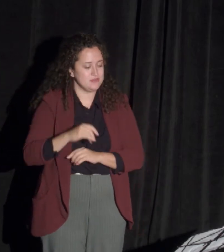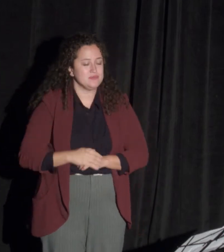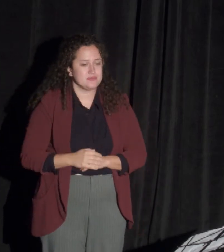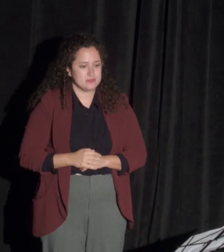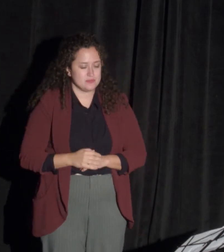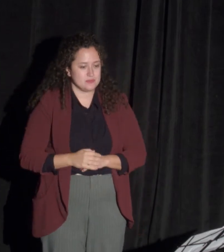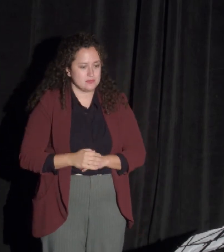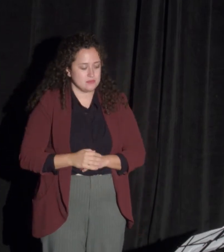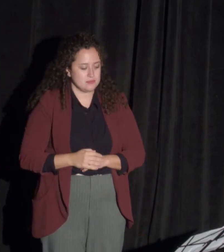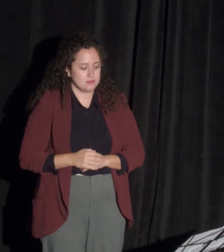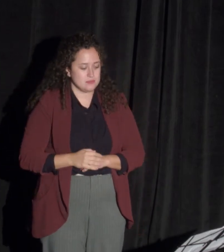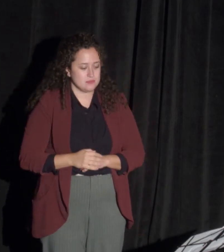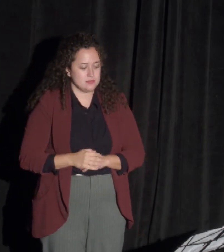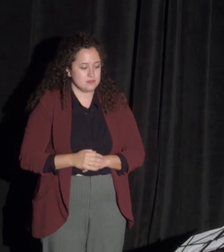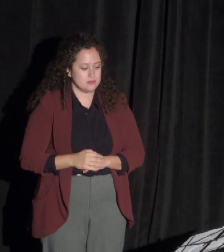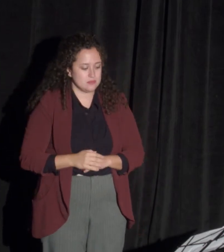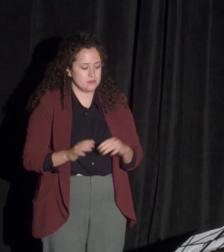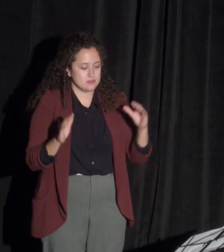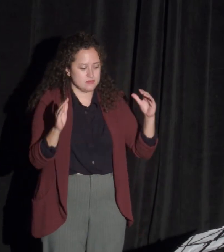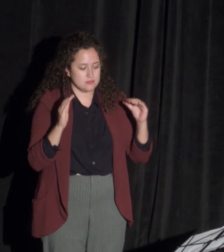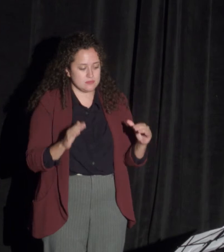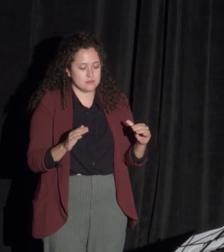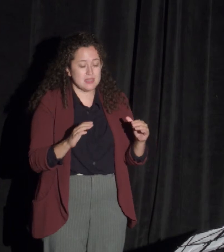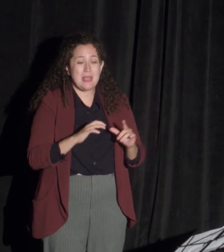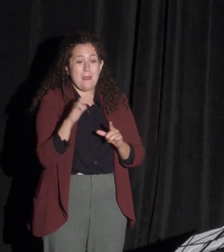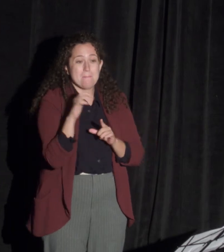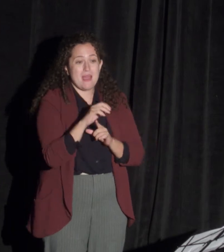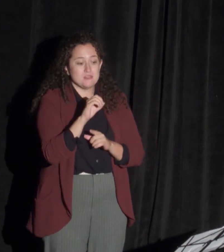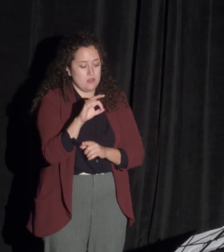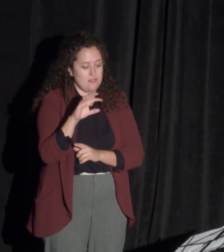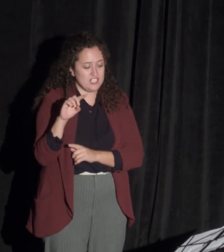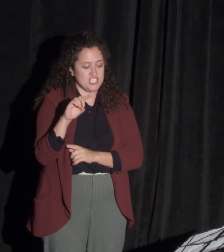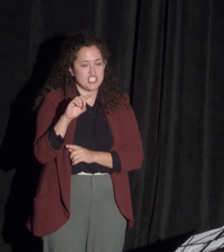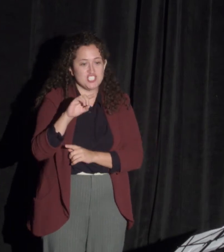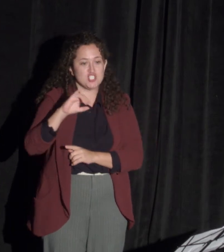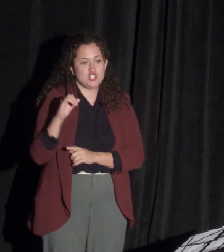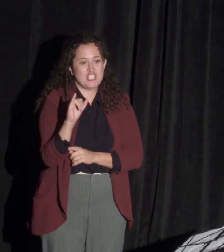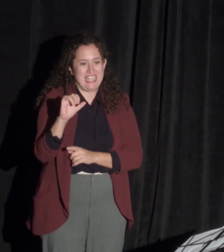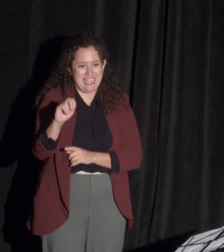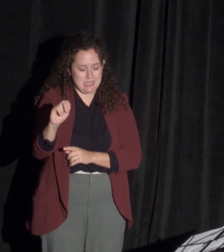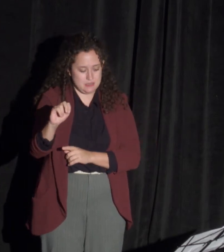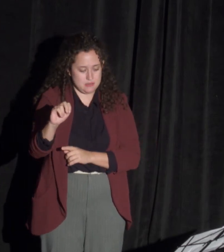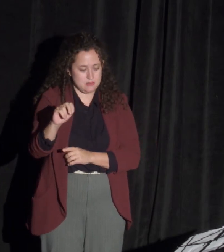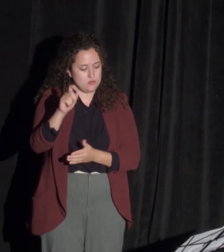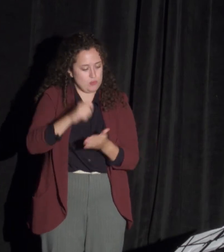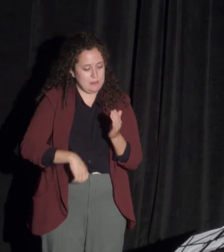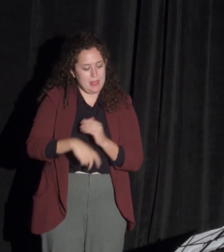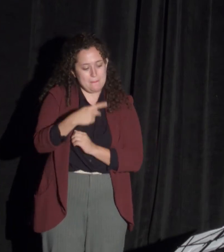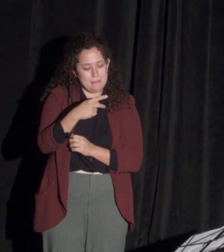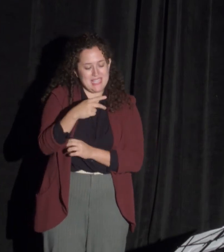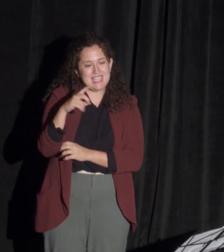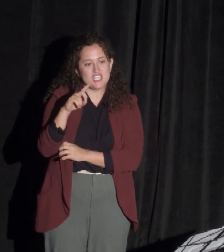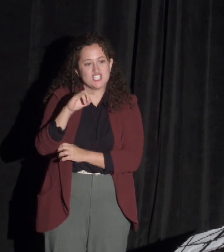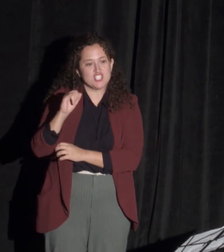Press. A Master of Jinn by P. Jelly Clark,